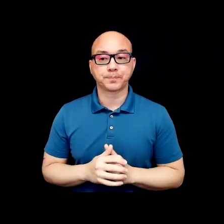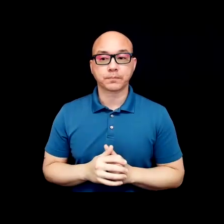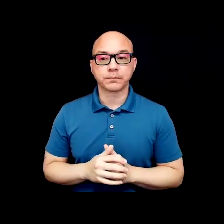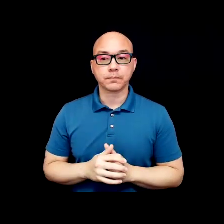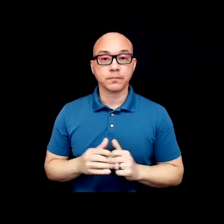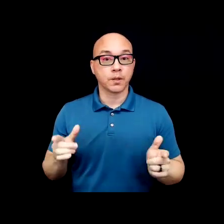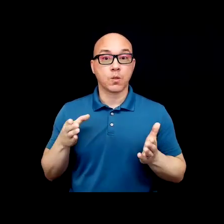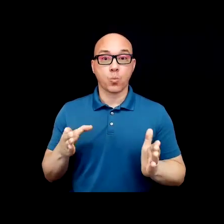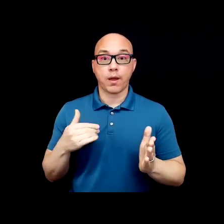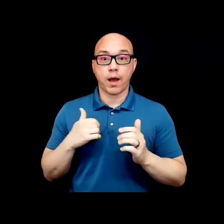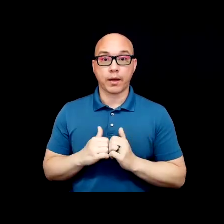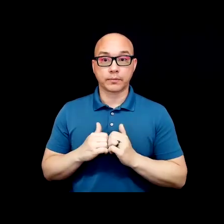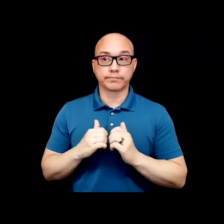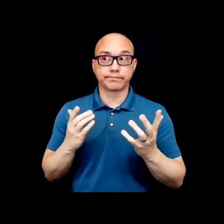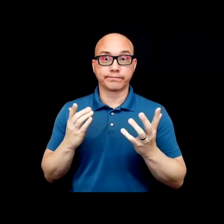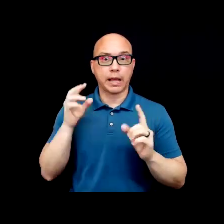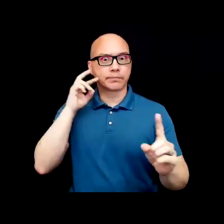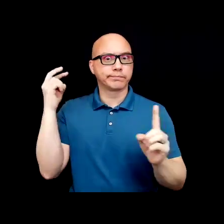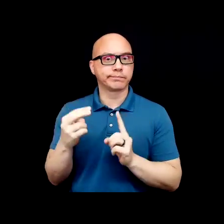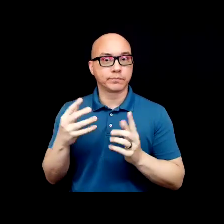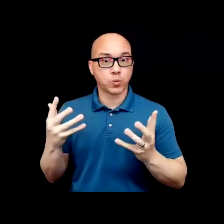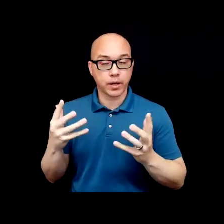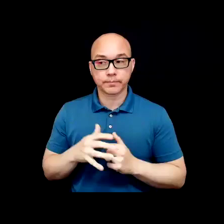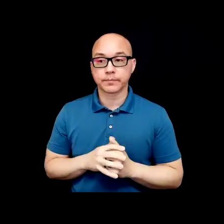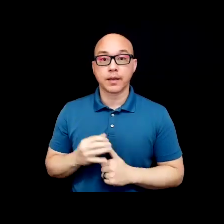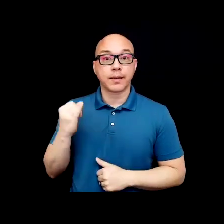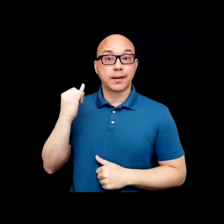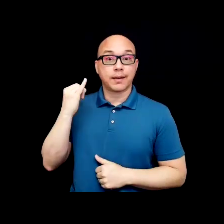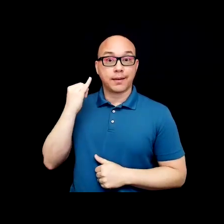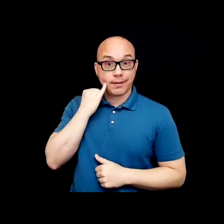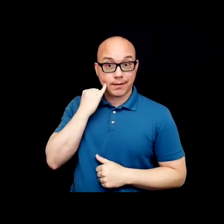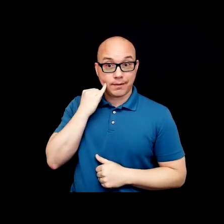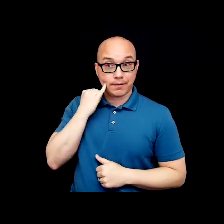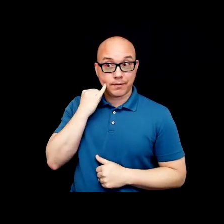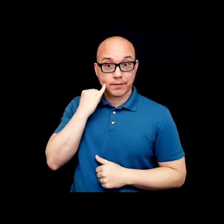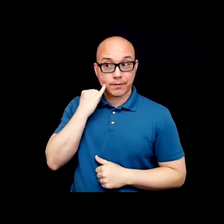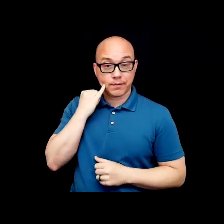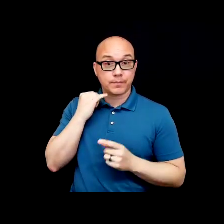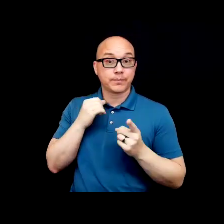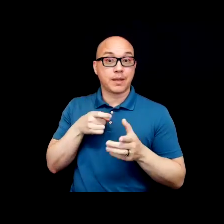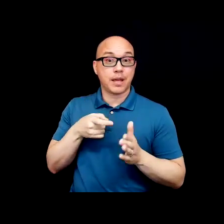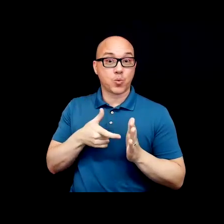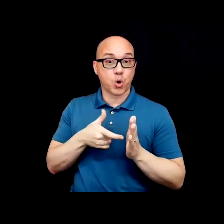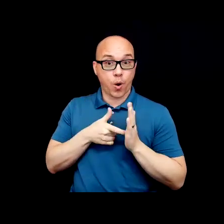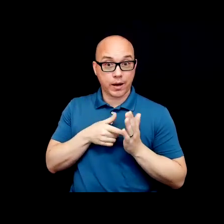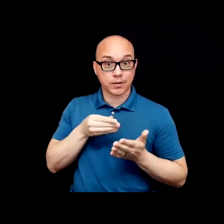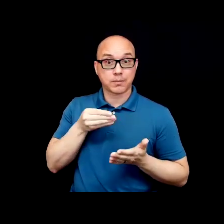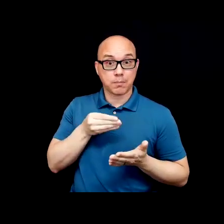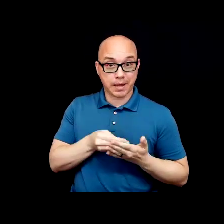that I frame it is, if it costs you money to make